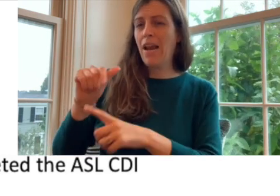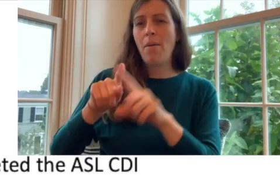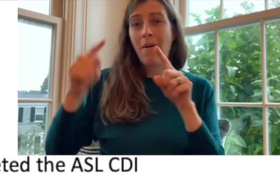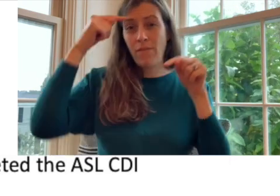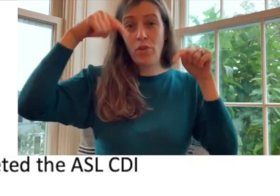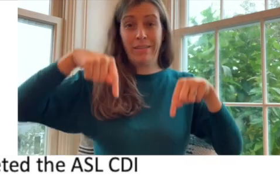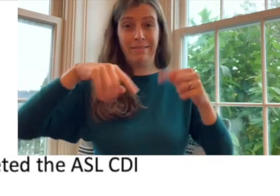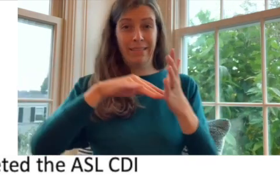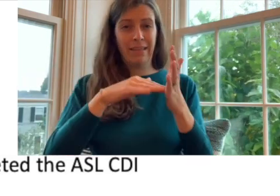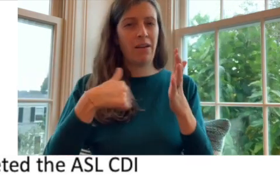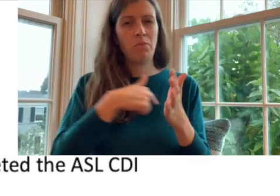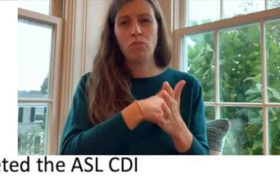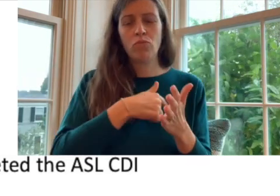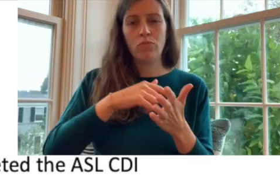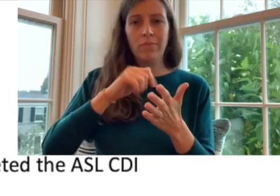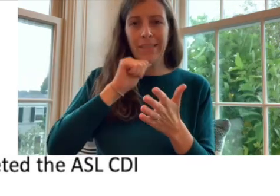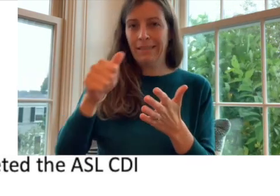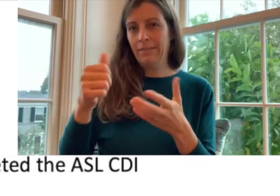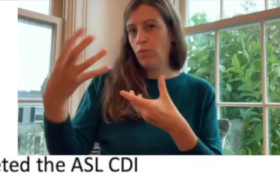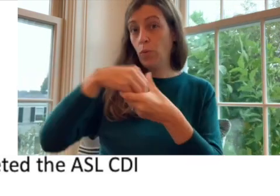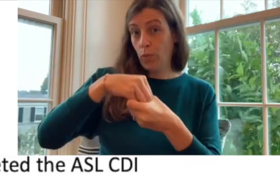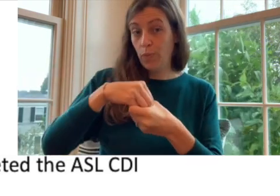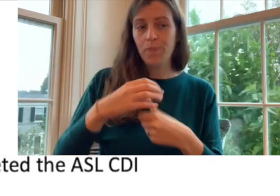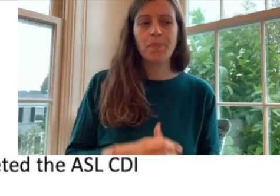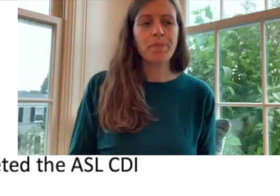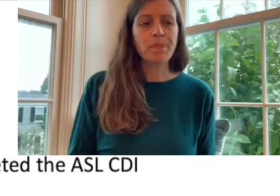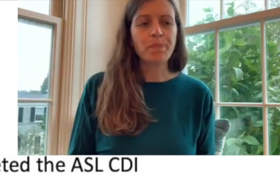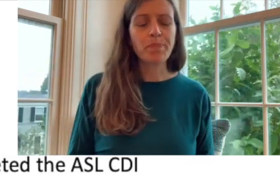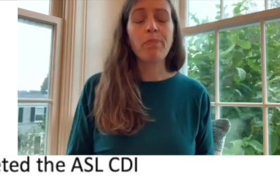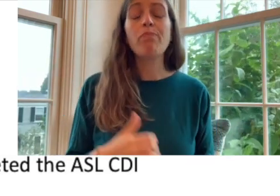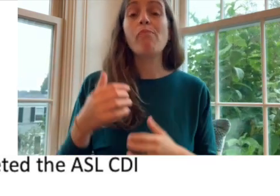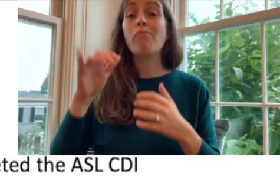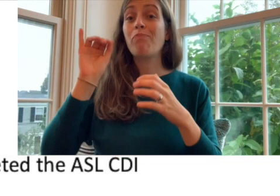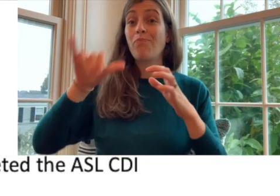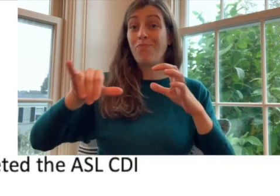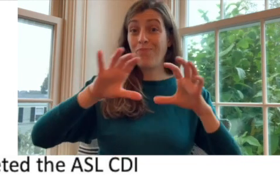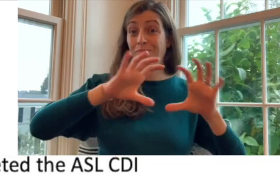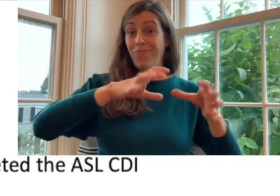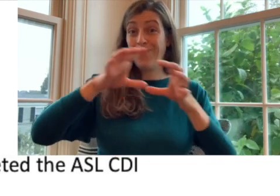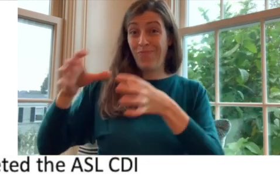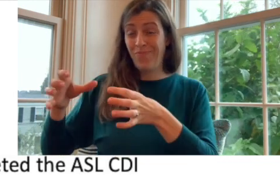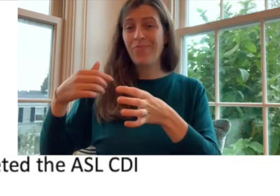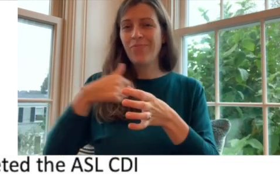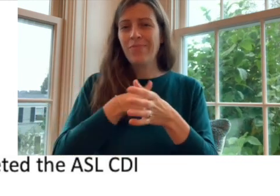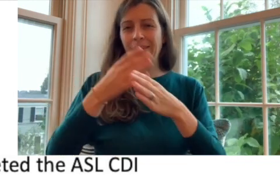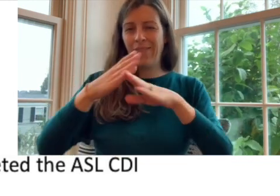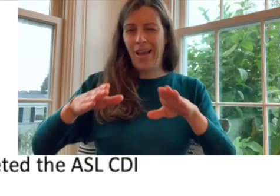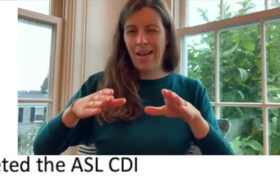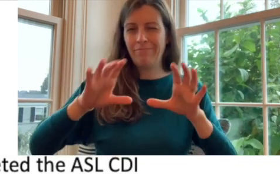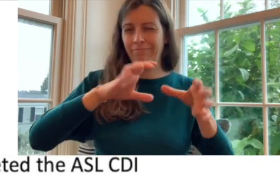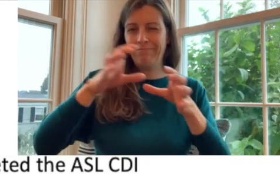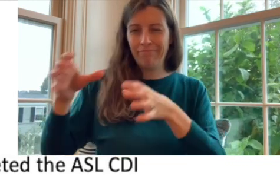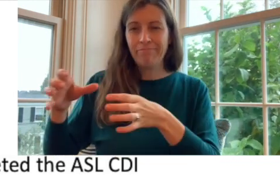And I should say that we did collect data on children with additional diagnoses, but didn't include them in the analyses that I'll show you